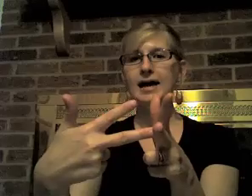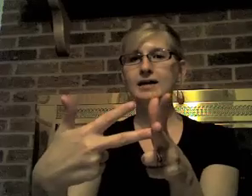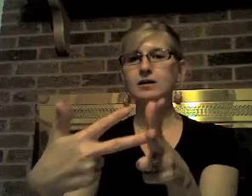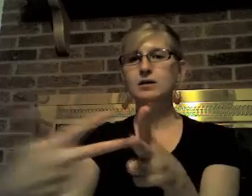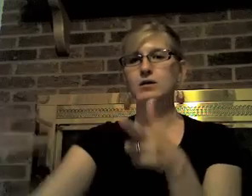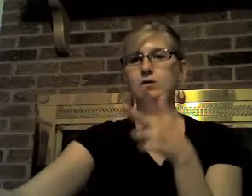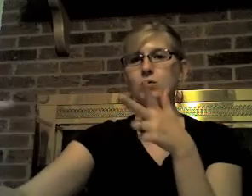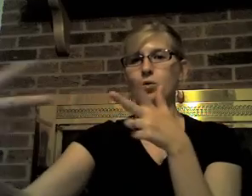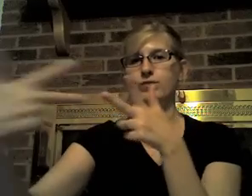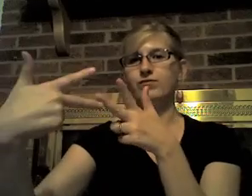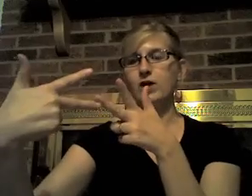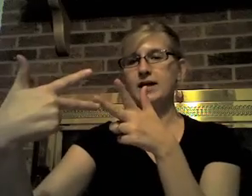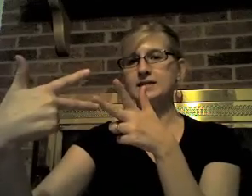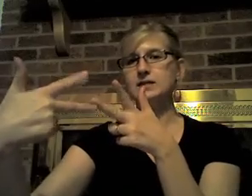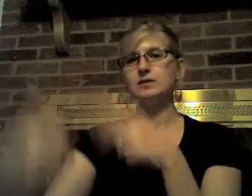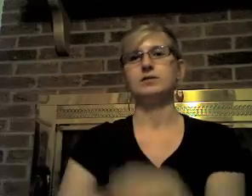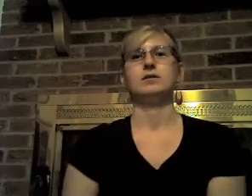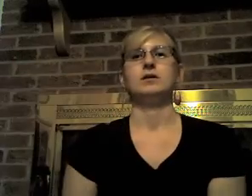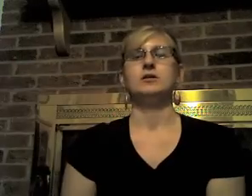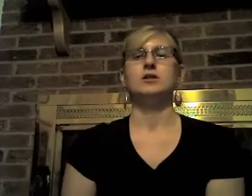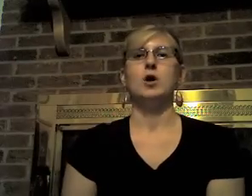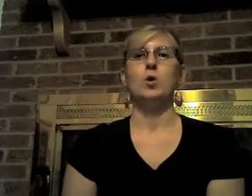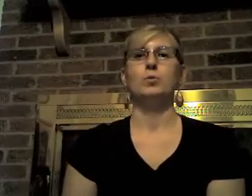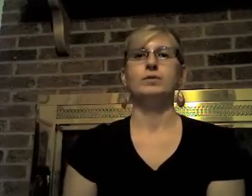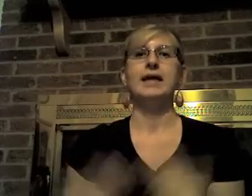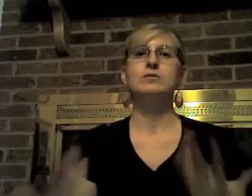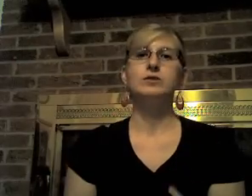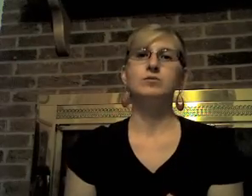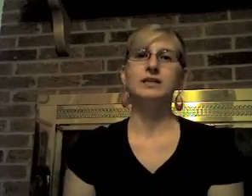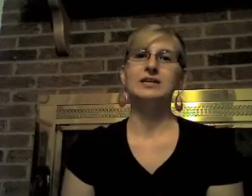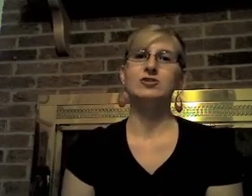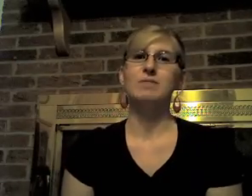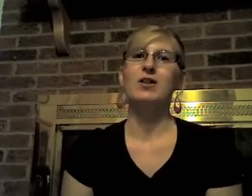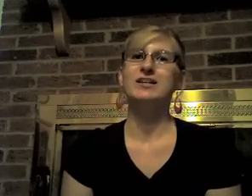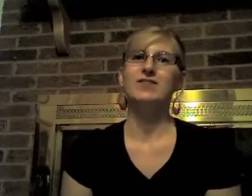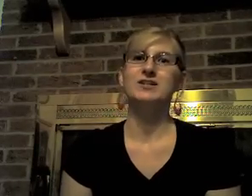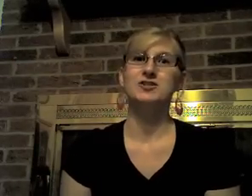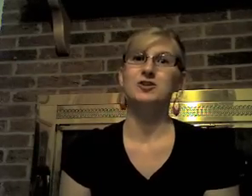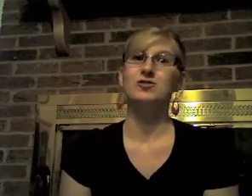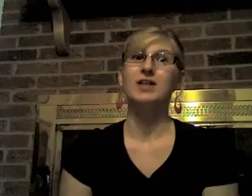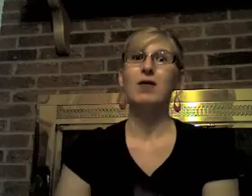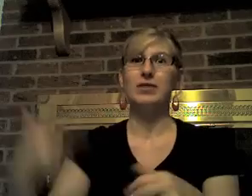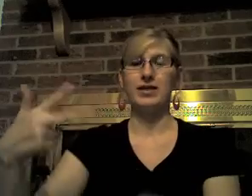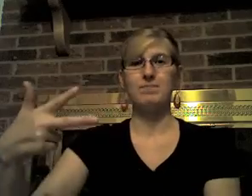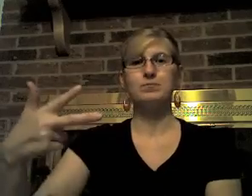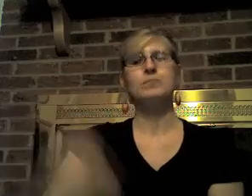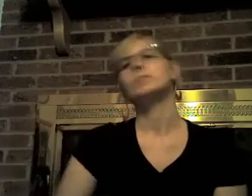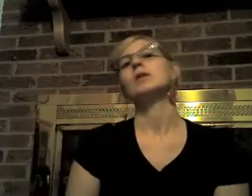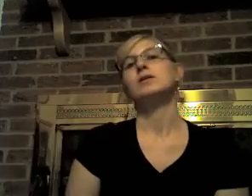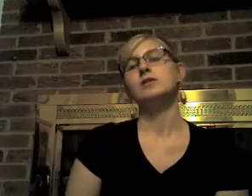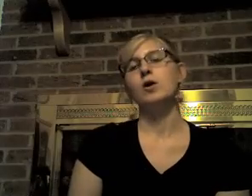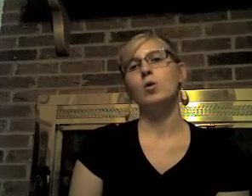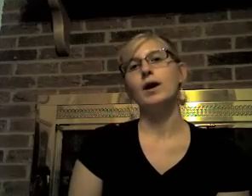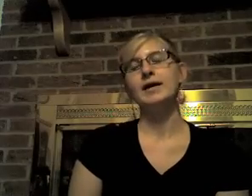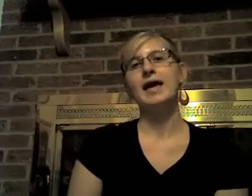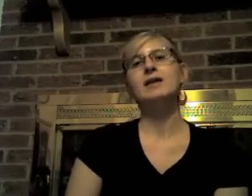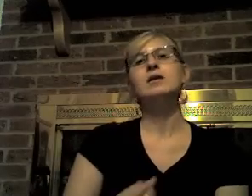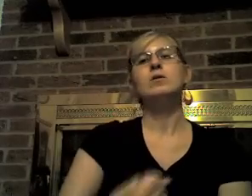side or front. So that's what's really interesting about classifiers, is you can do a lot with them. So again, we